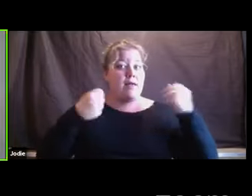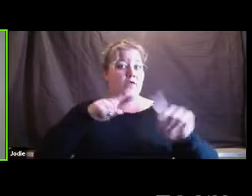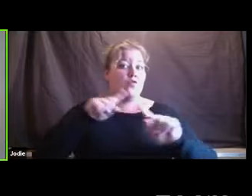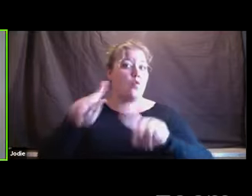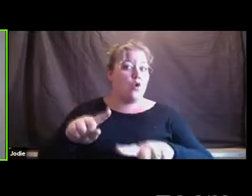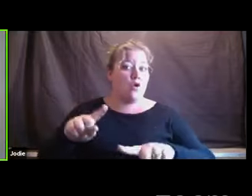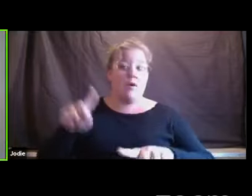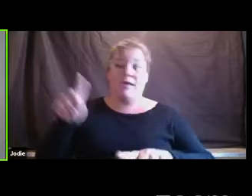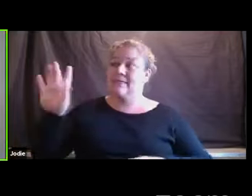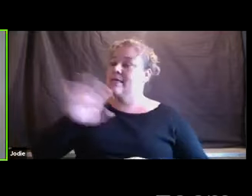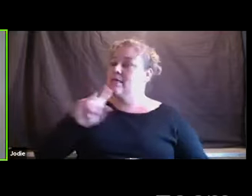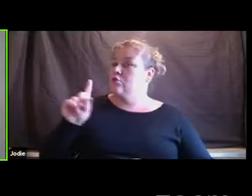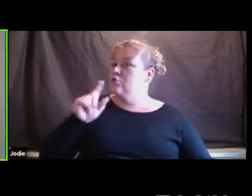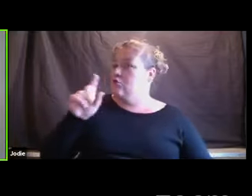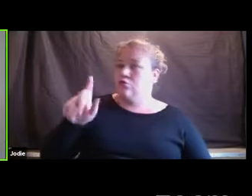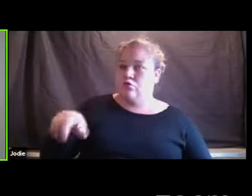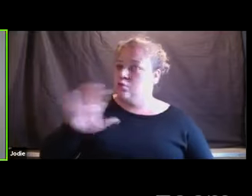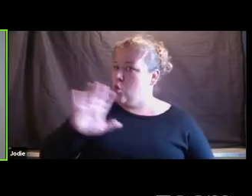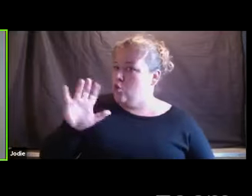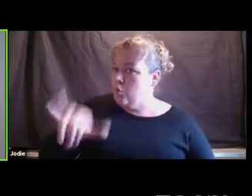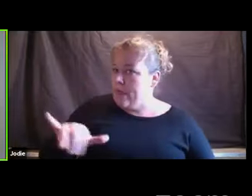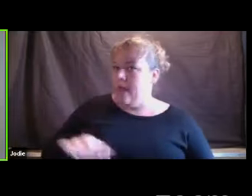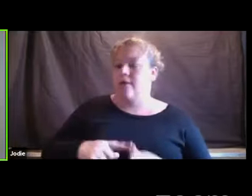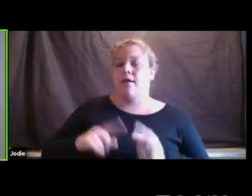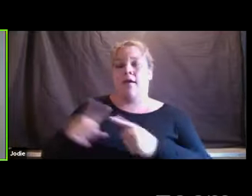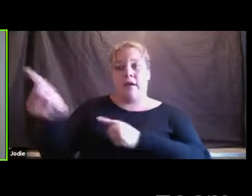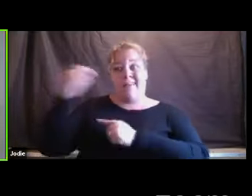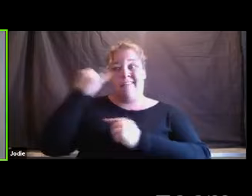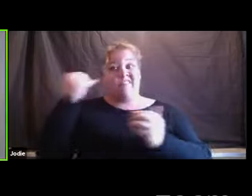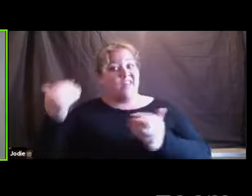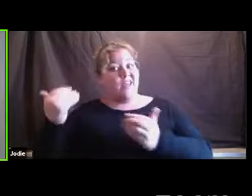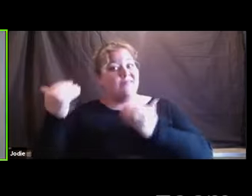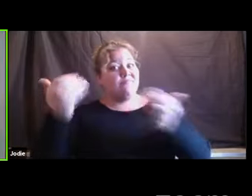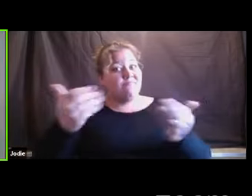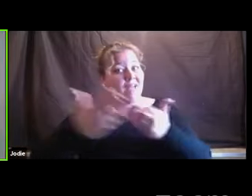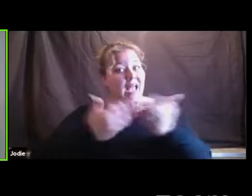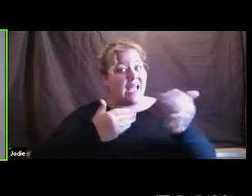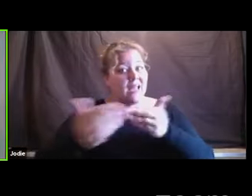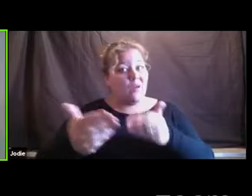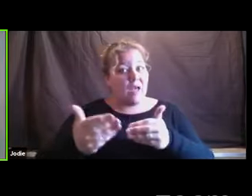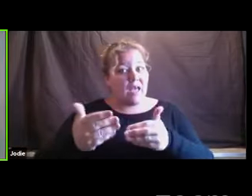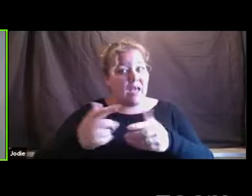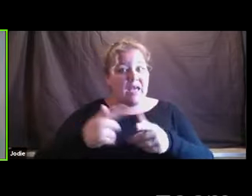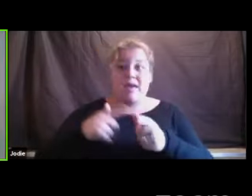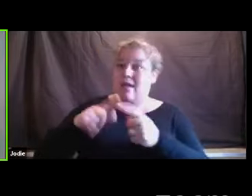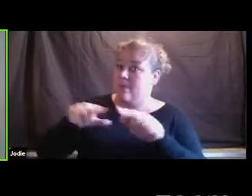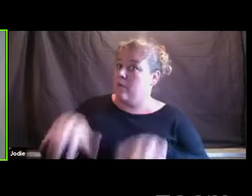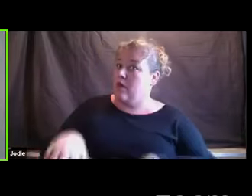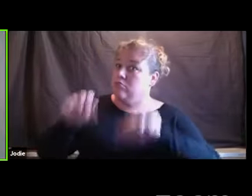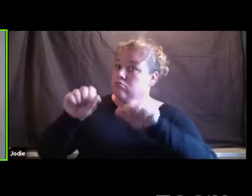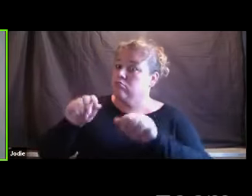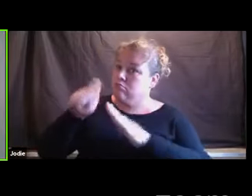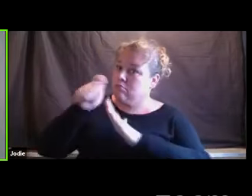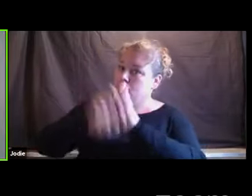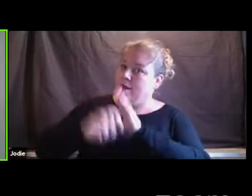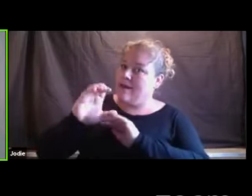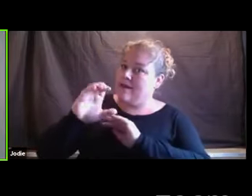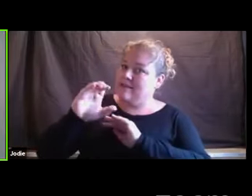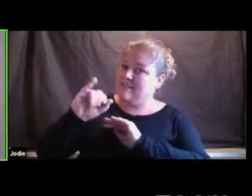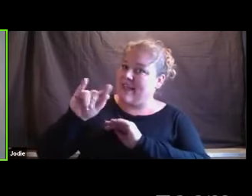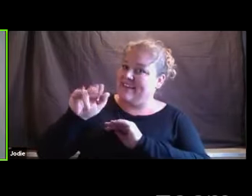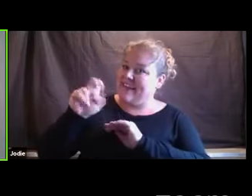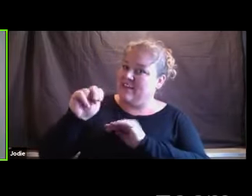then we can write a citation. We can take that case to court if need be. But in the end,